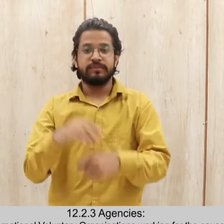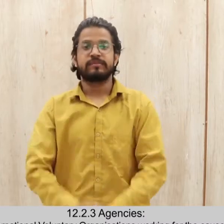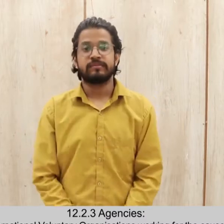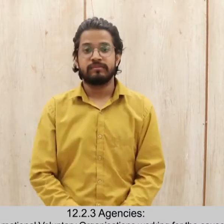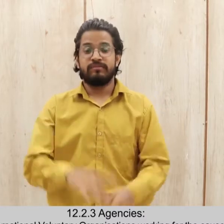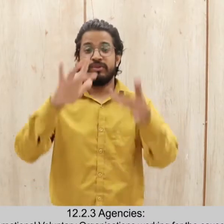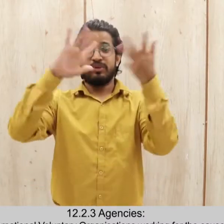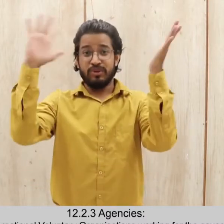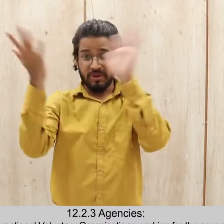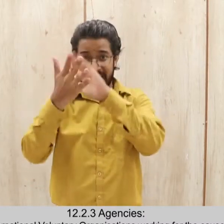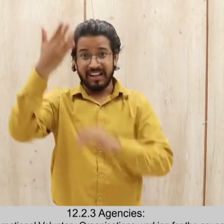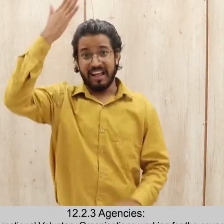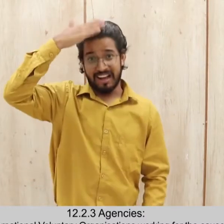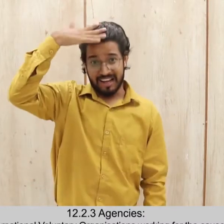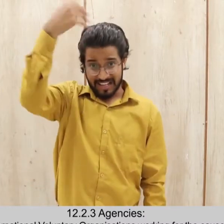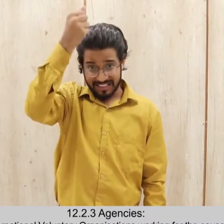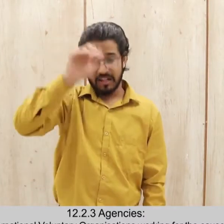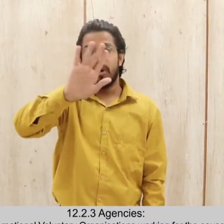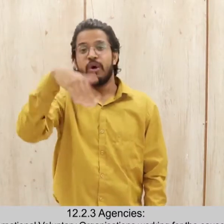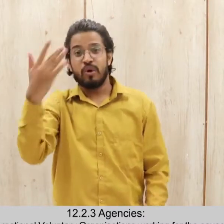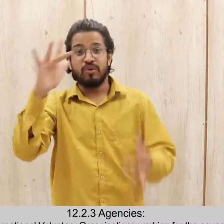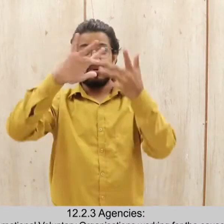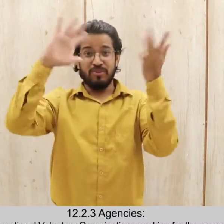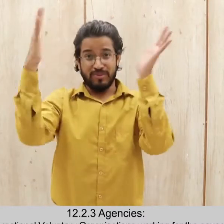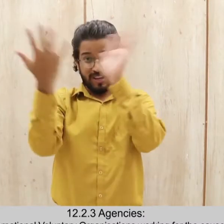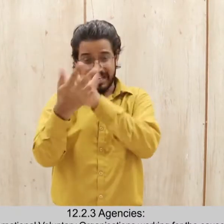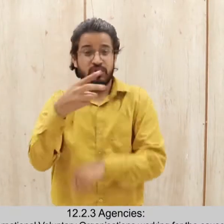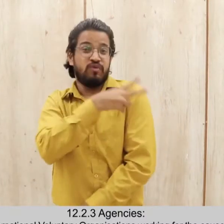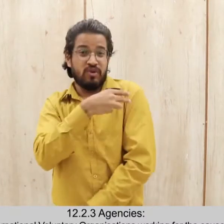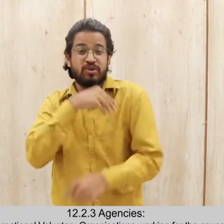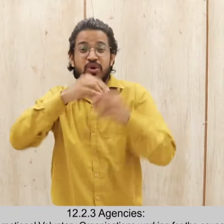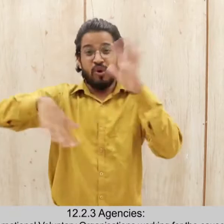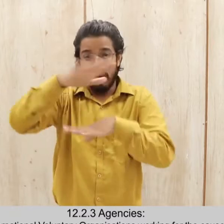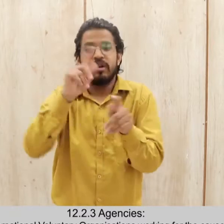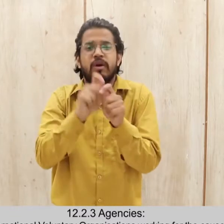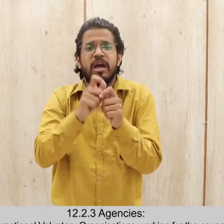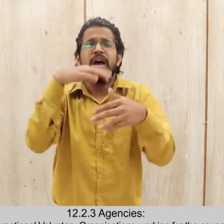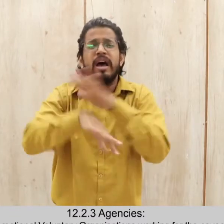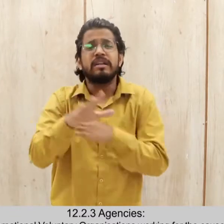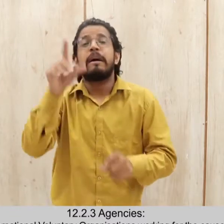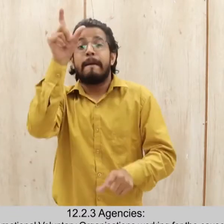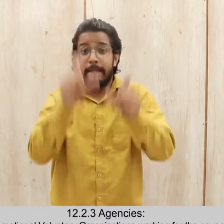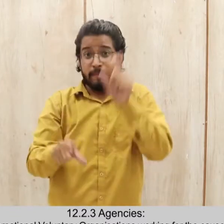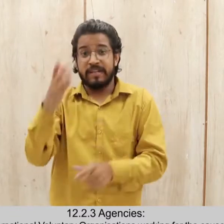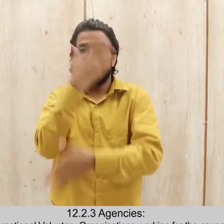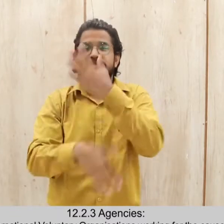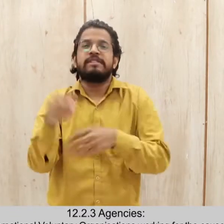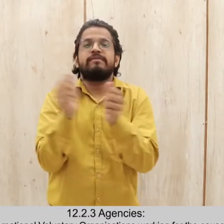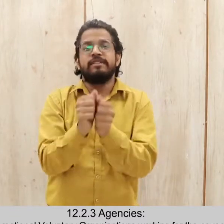Agencies. International bodies and international voluntary organizations working for the cause of persons